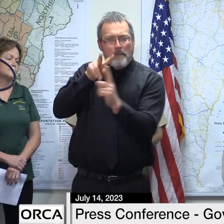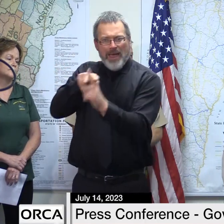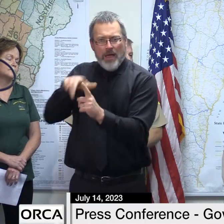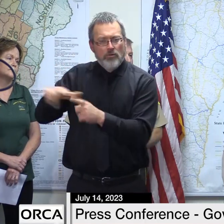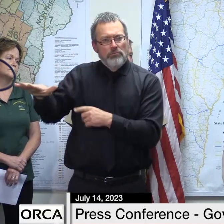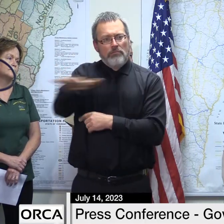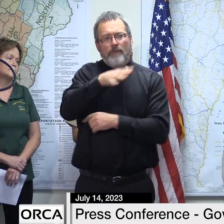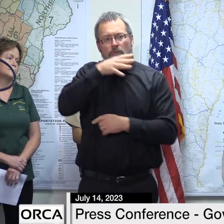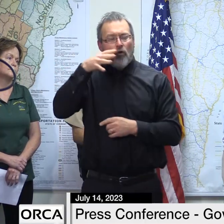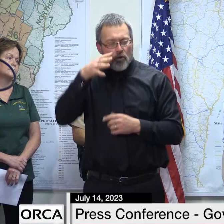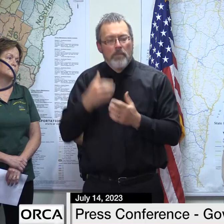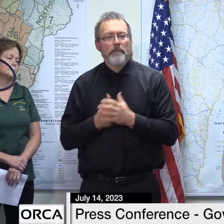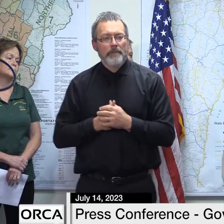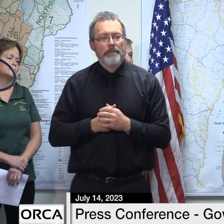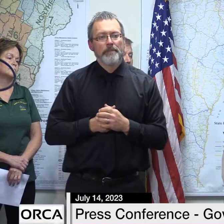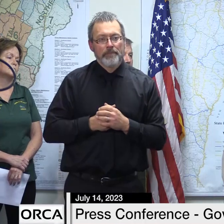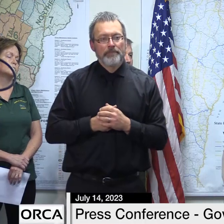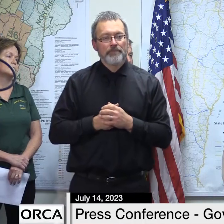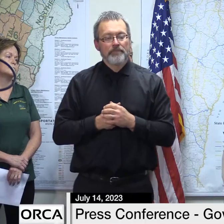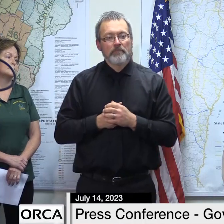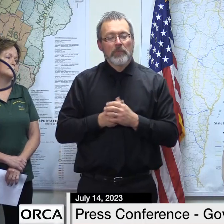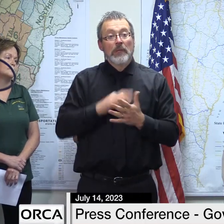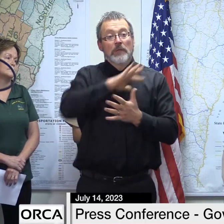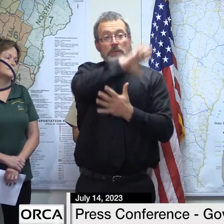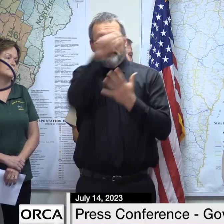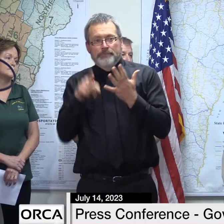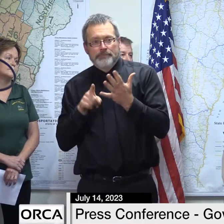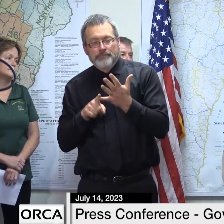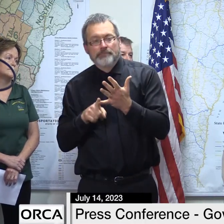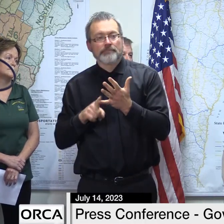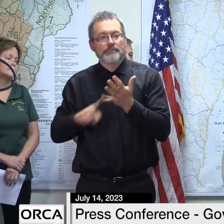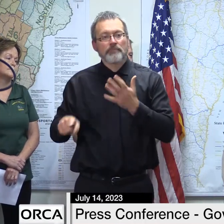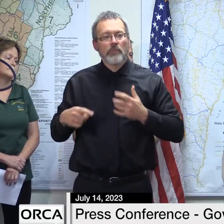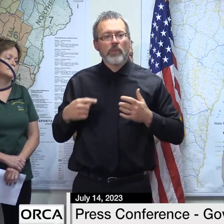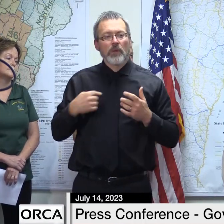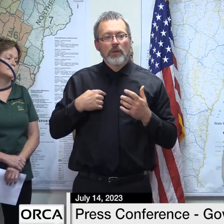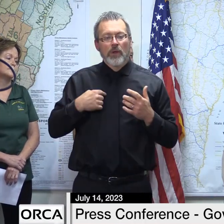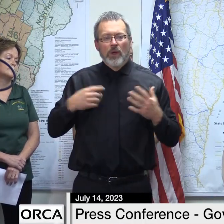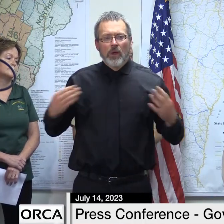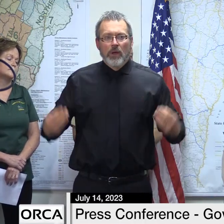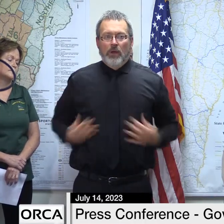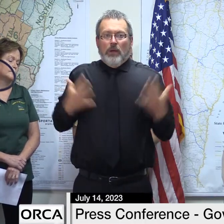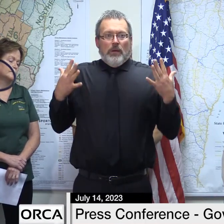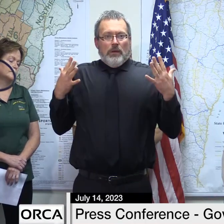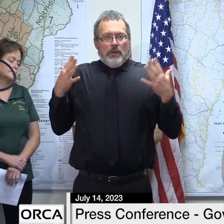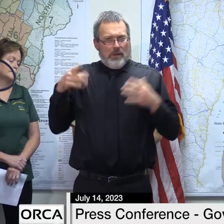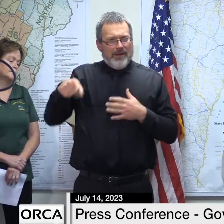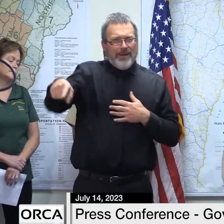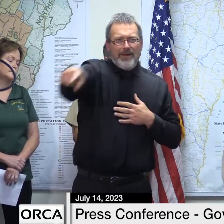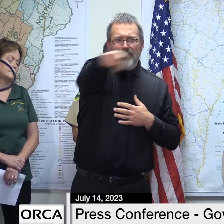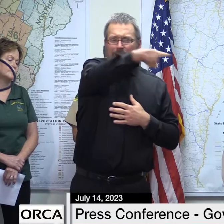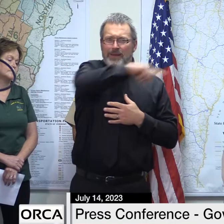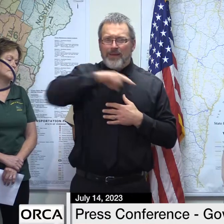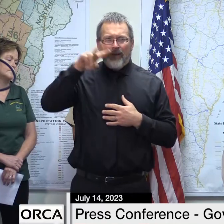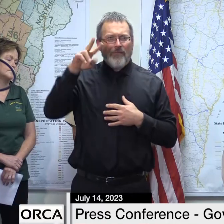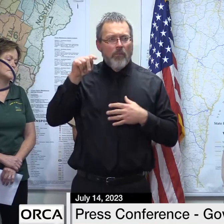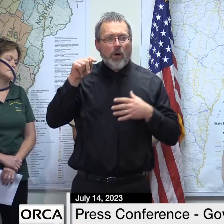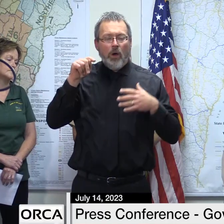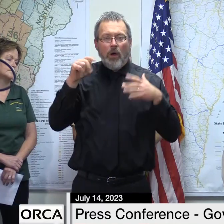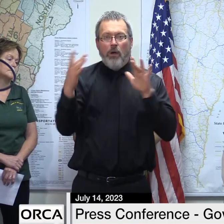Lastly, I've been inspired by the thousands of Vermonters, businesses, and organizations who have reached out wanting to